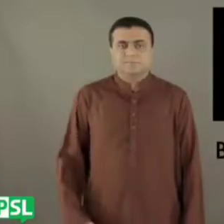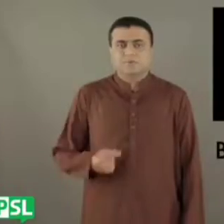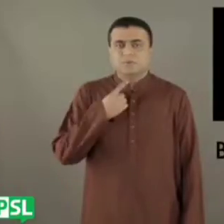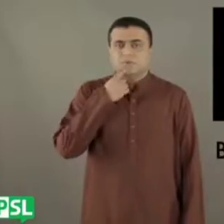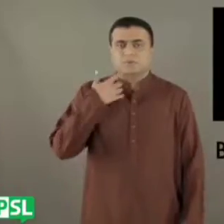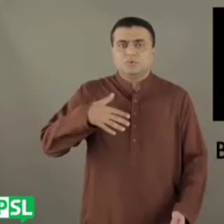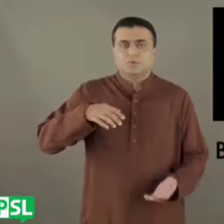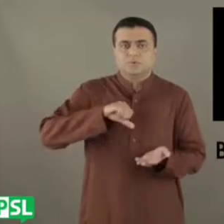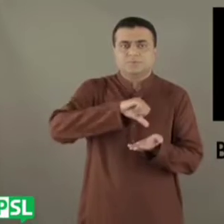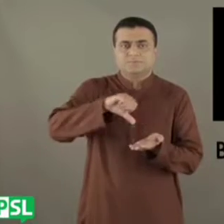Big King sauce.